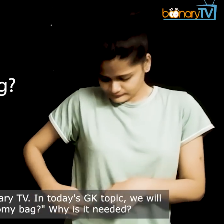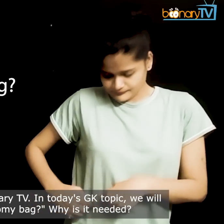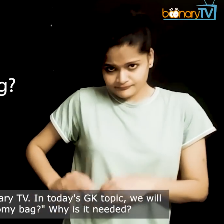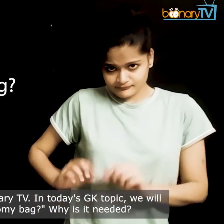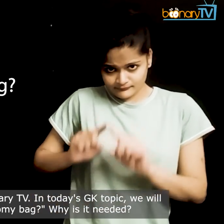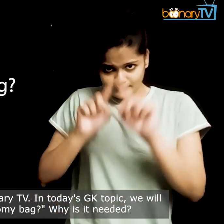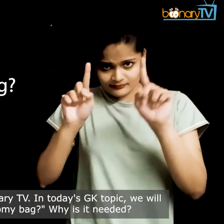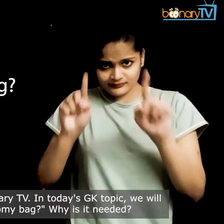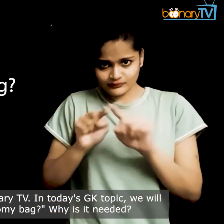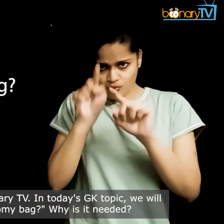an ostomy bag